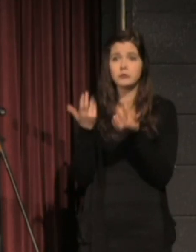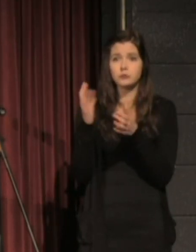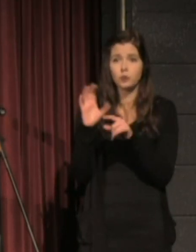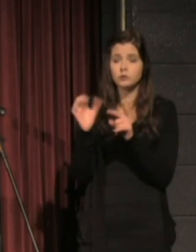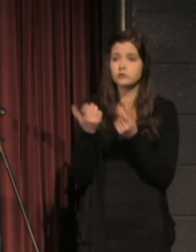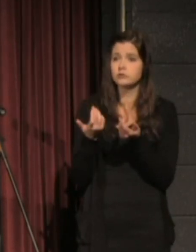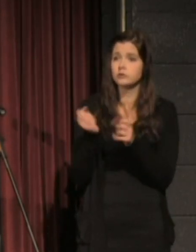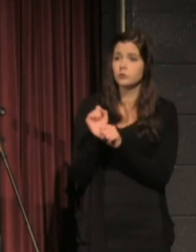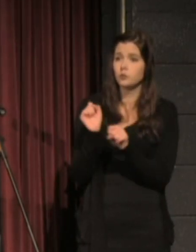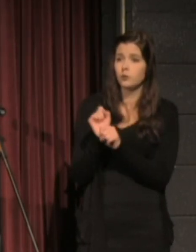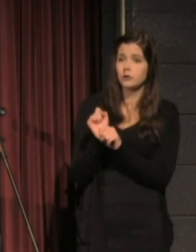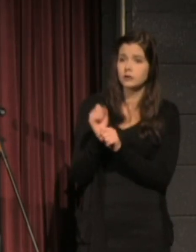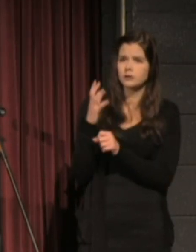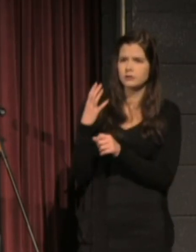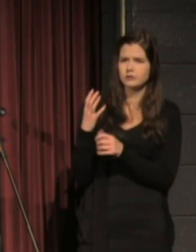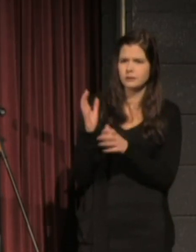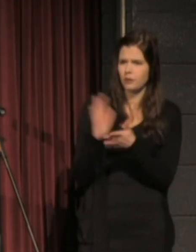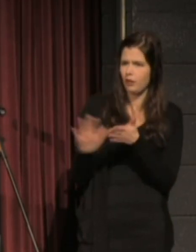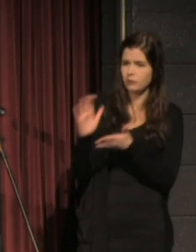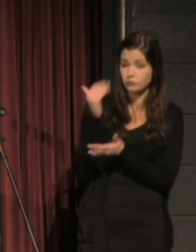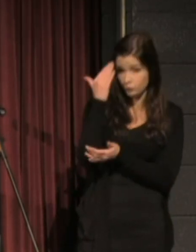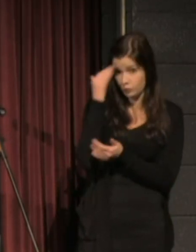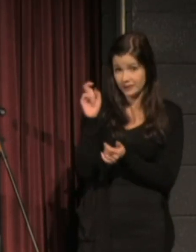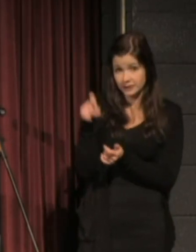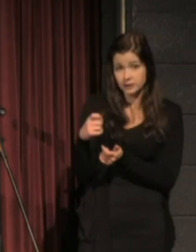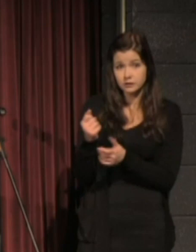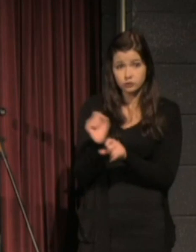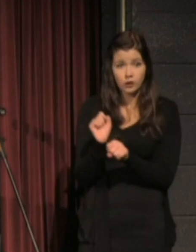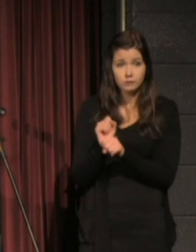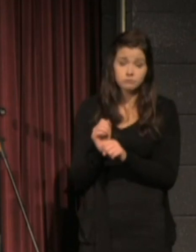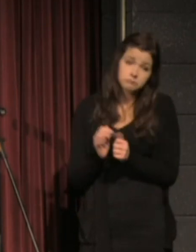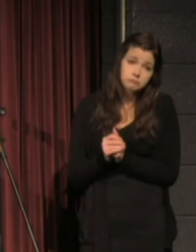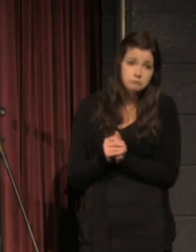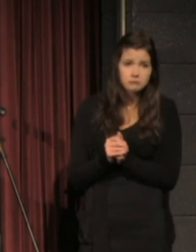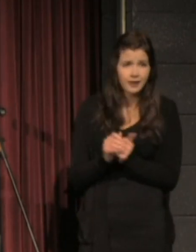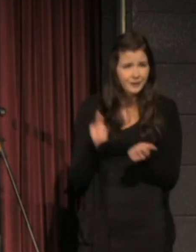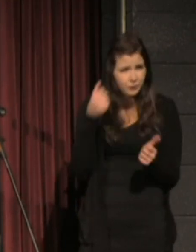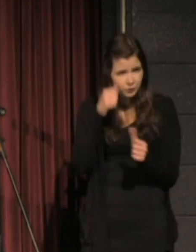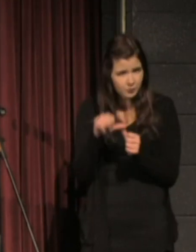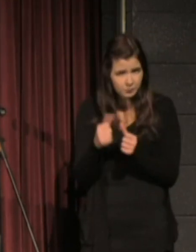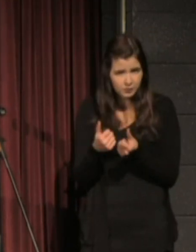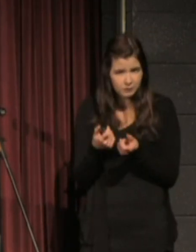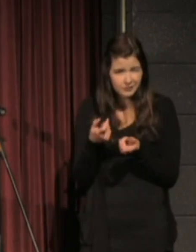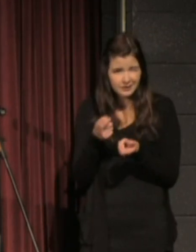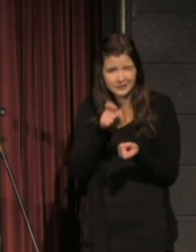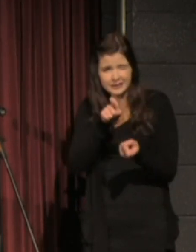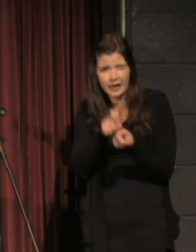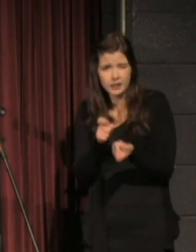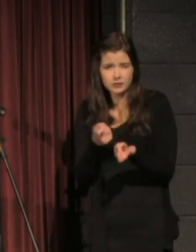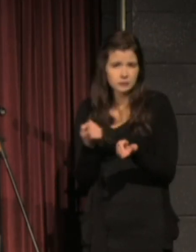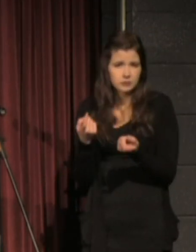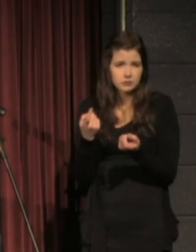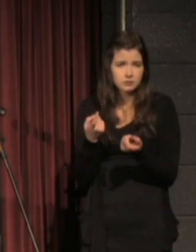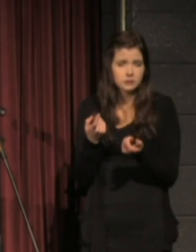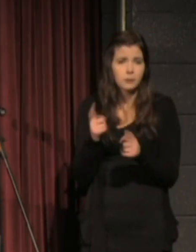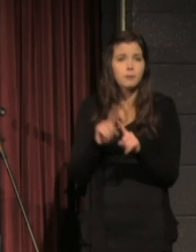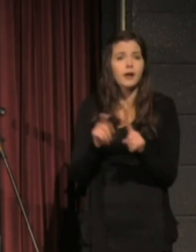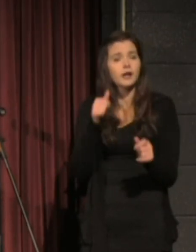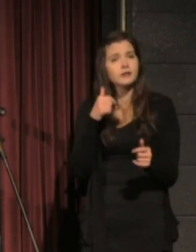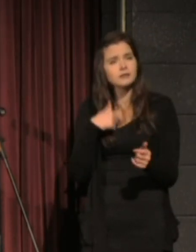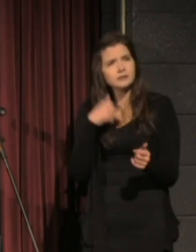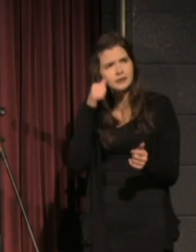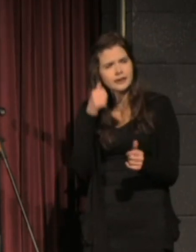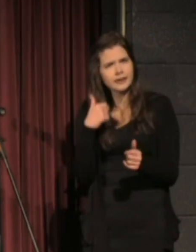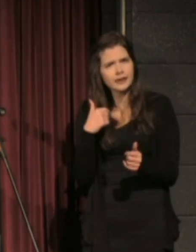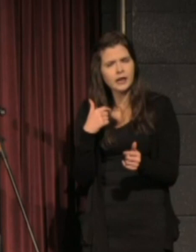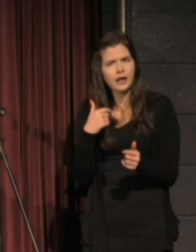at the college, knowing that I needed a job. I don't remember the details exactly, but I believe I had an interview